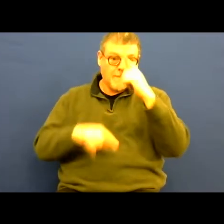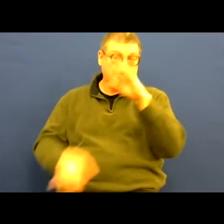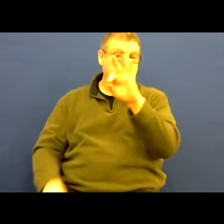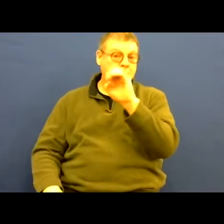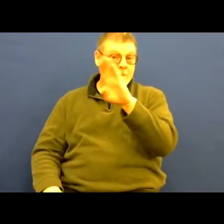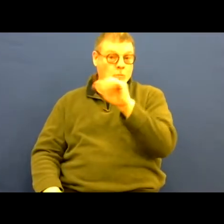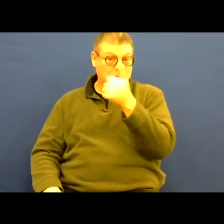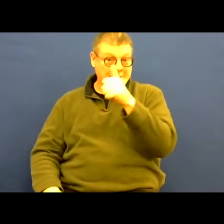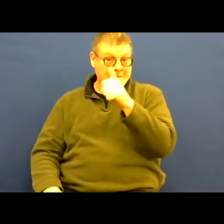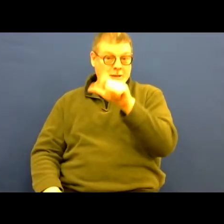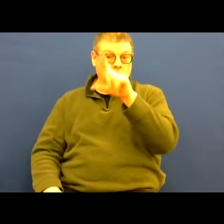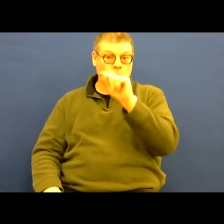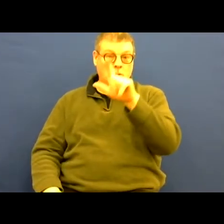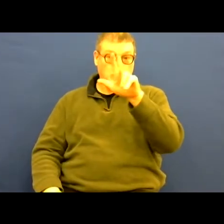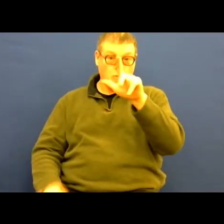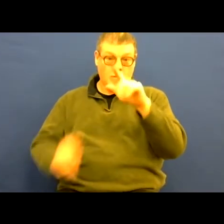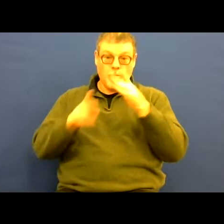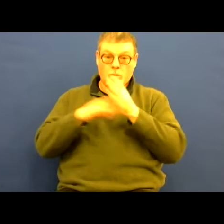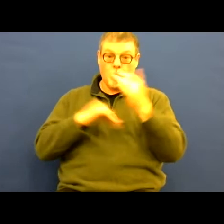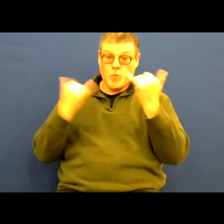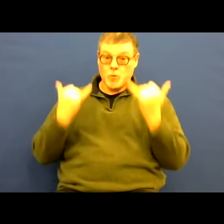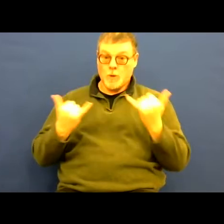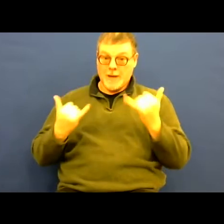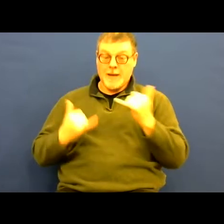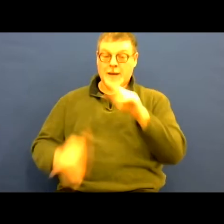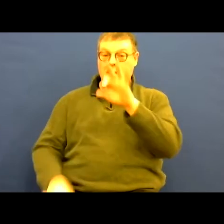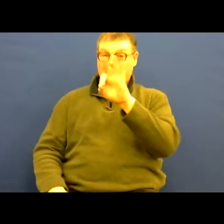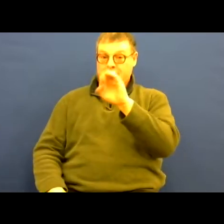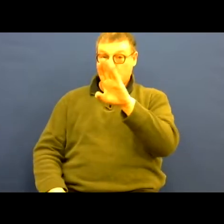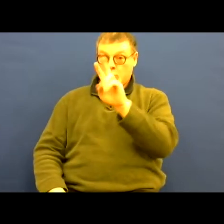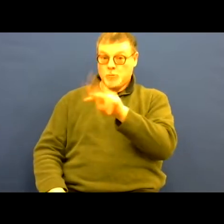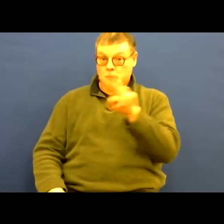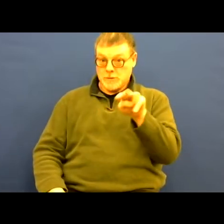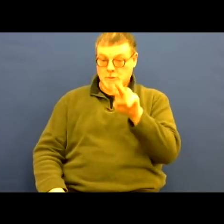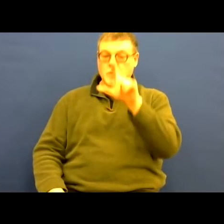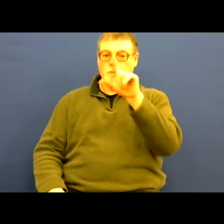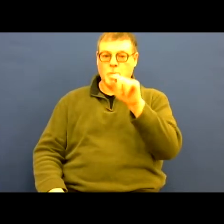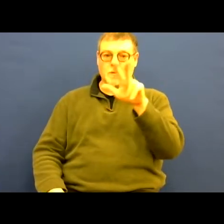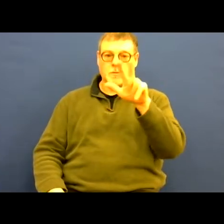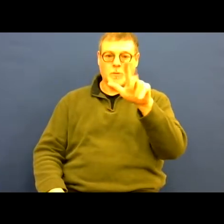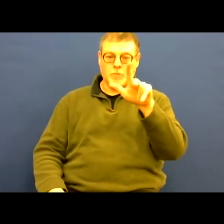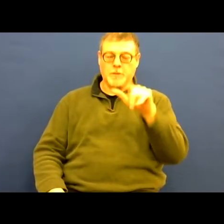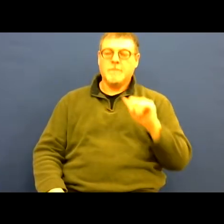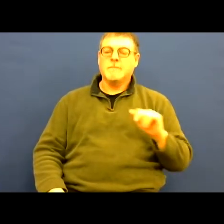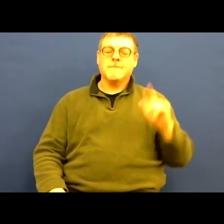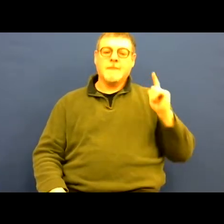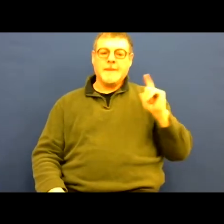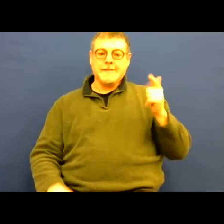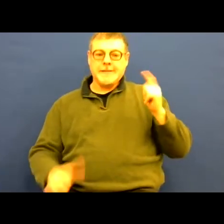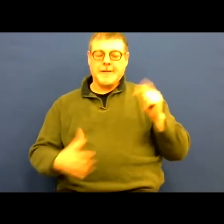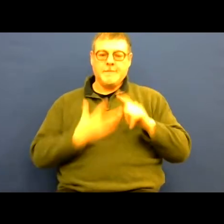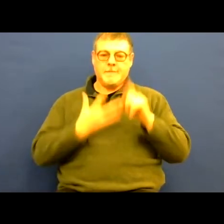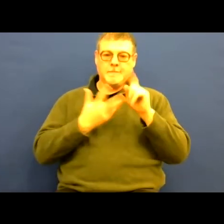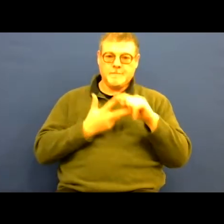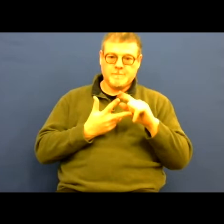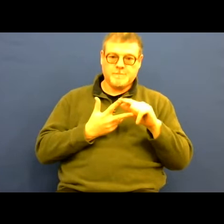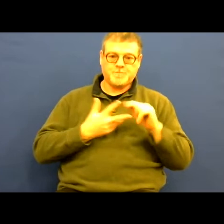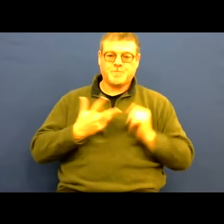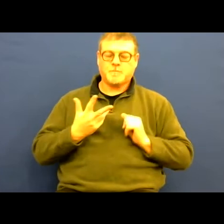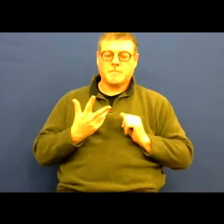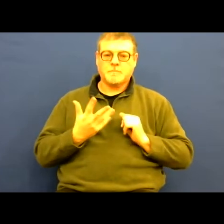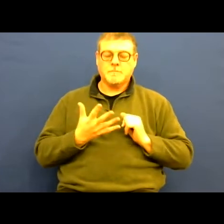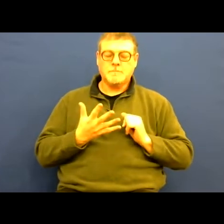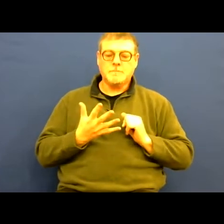10th, 2023 through today, February 22nd, 2023. Second. So I